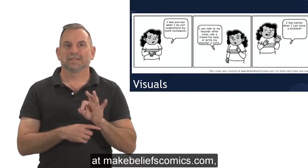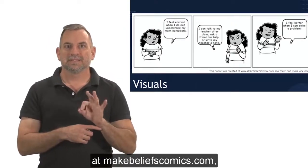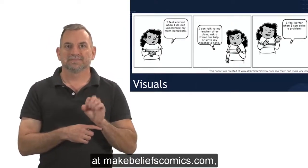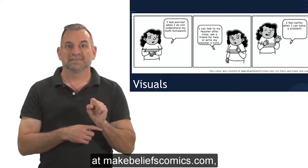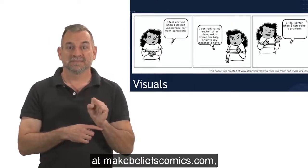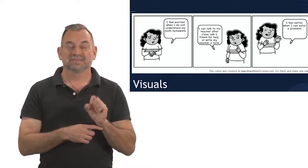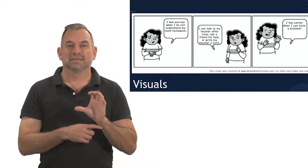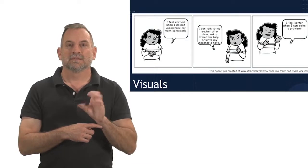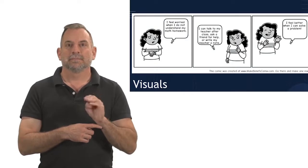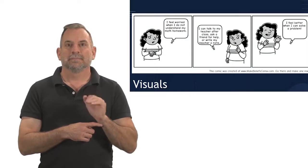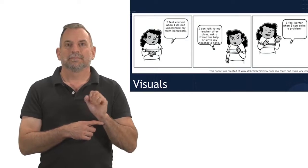makebeliefscomics.com,